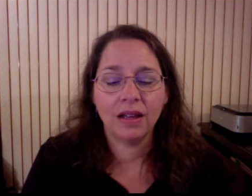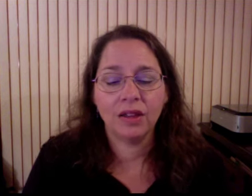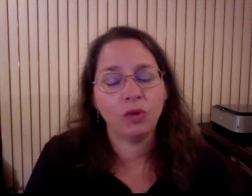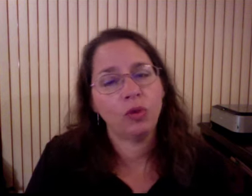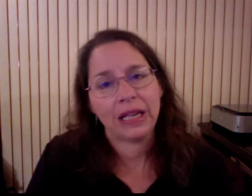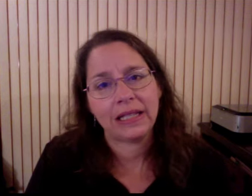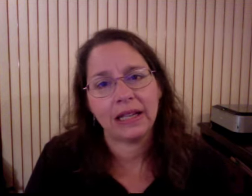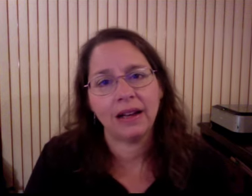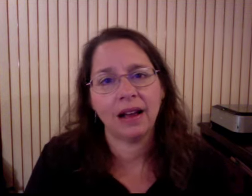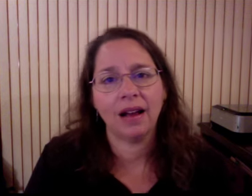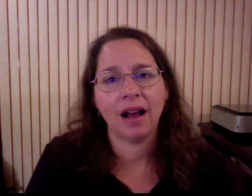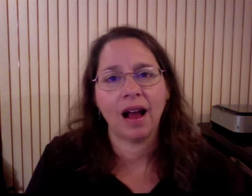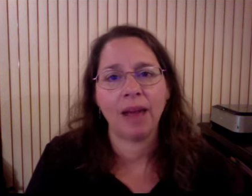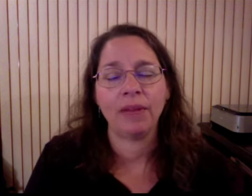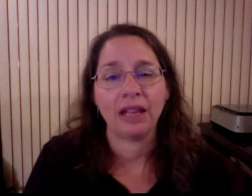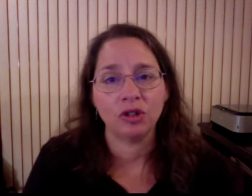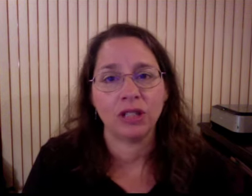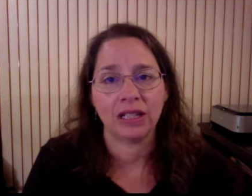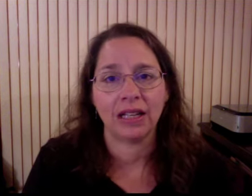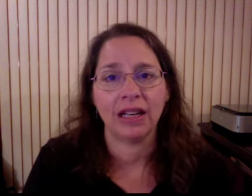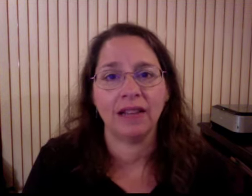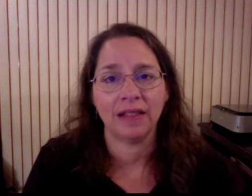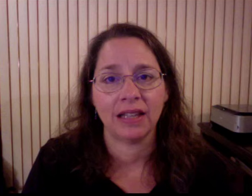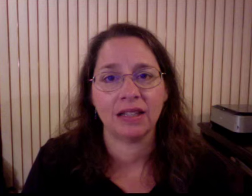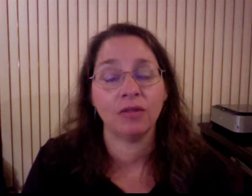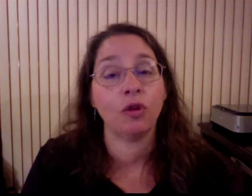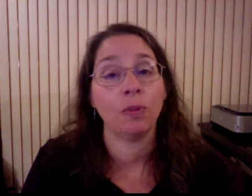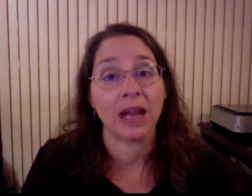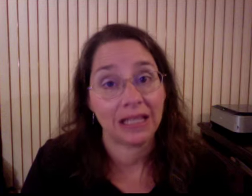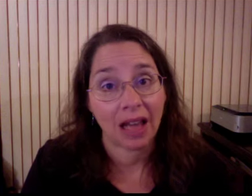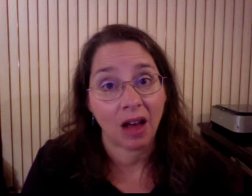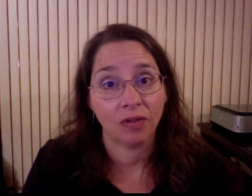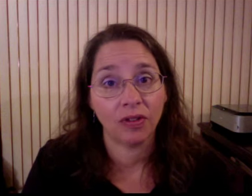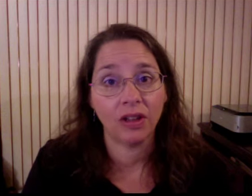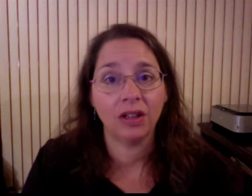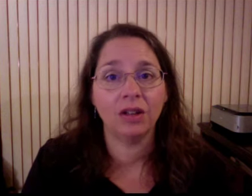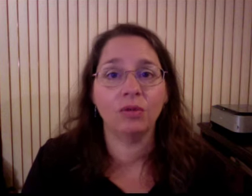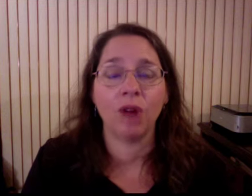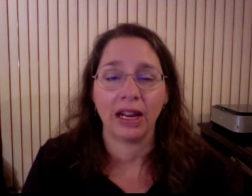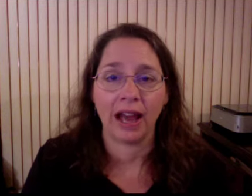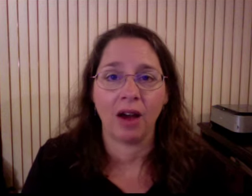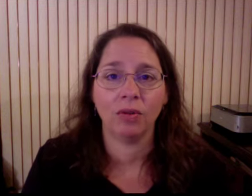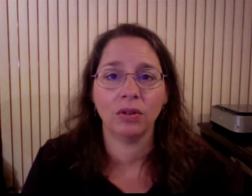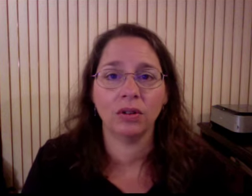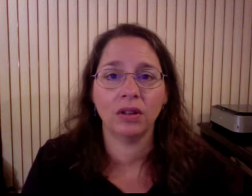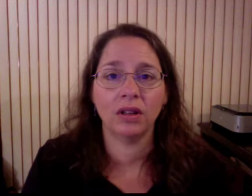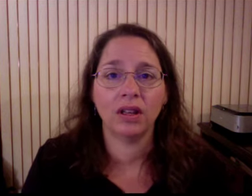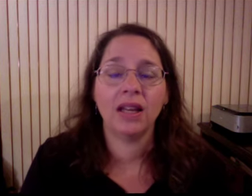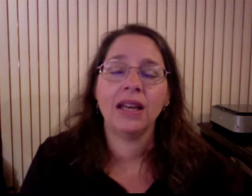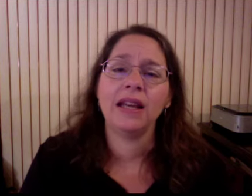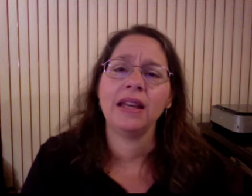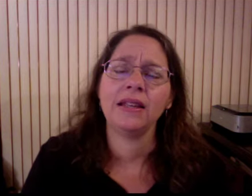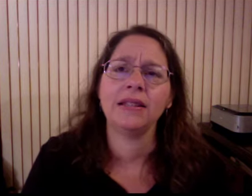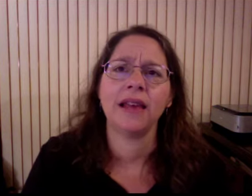The reason I am interested in this for myself right now is that